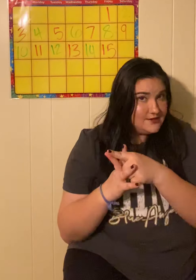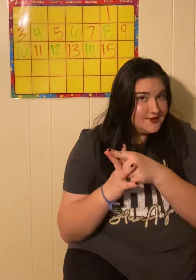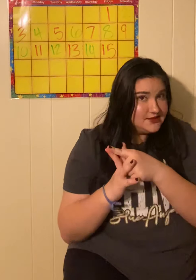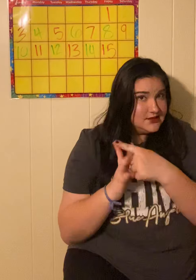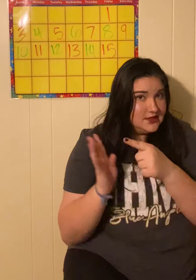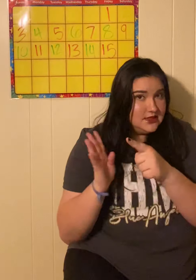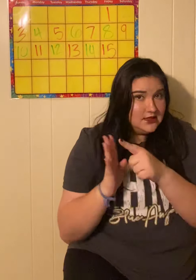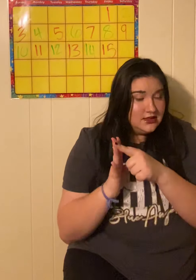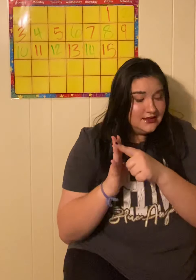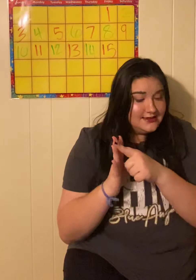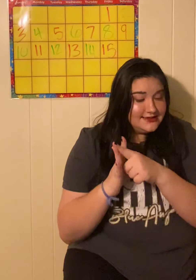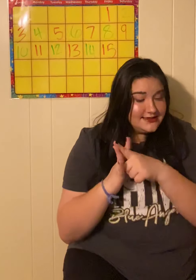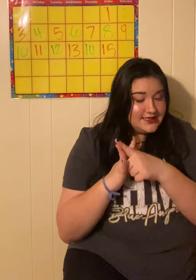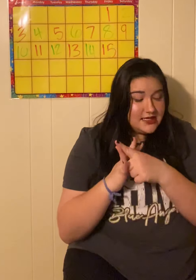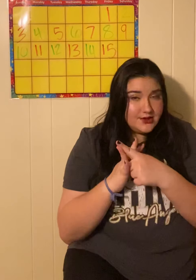crabs, seagull,